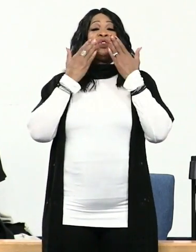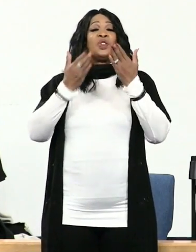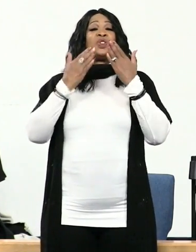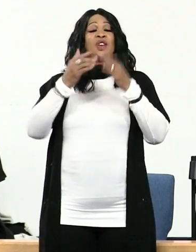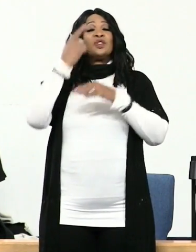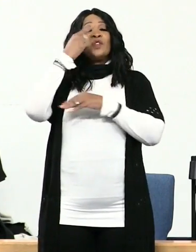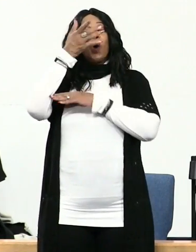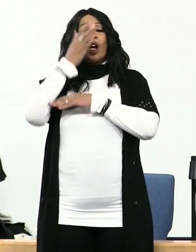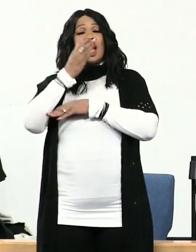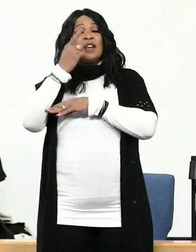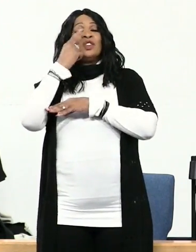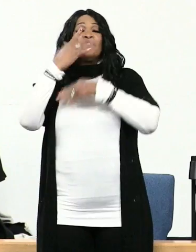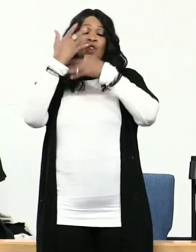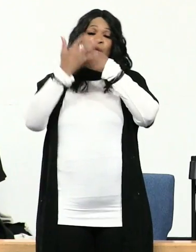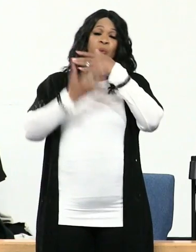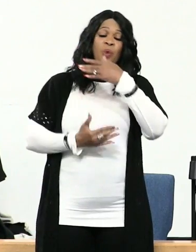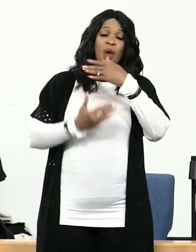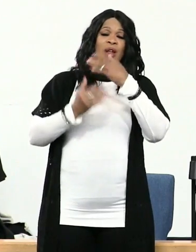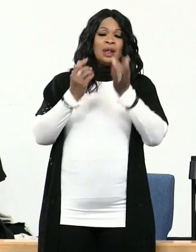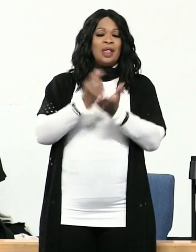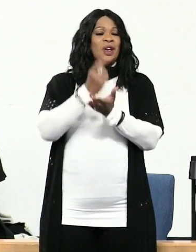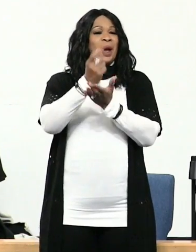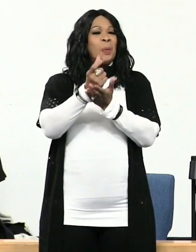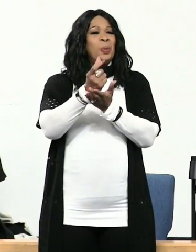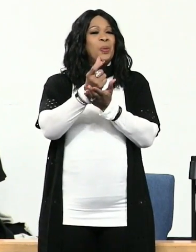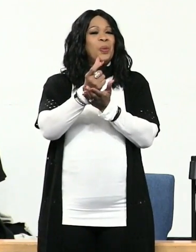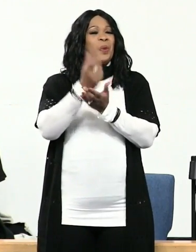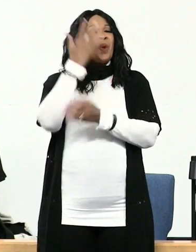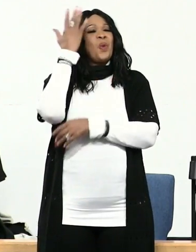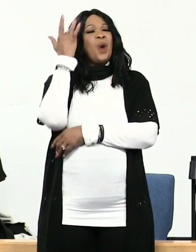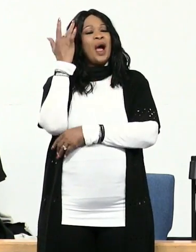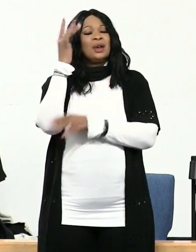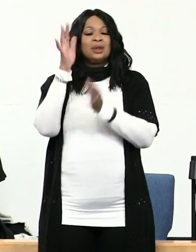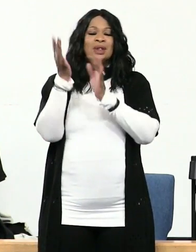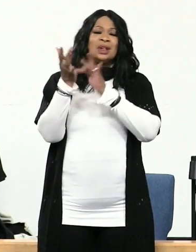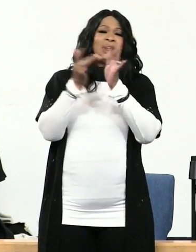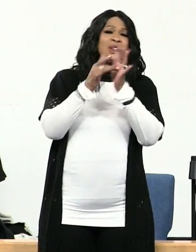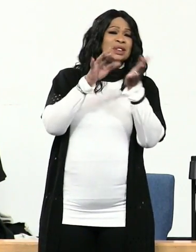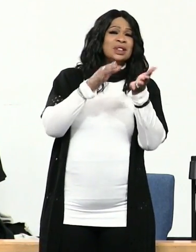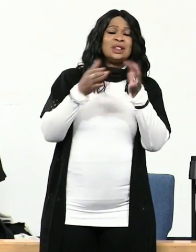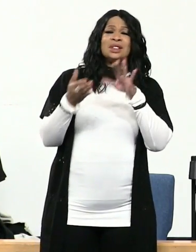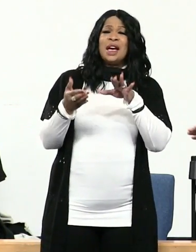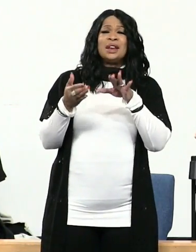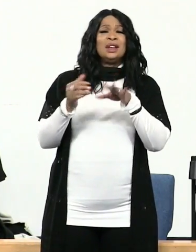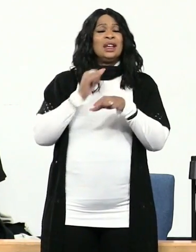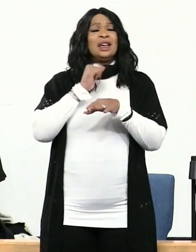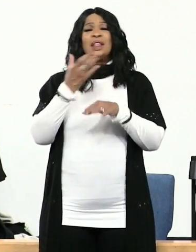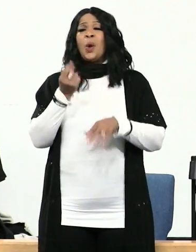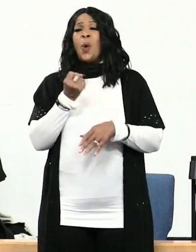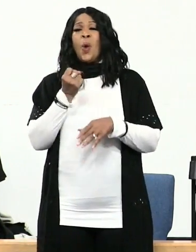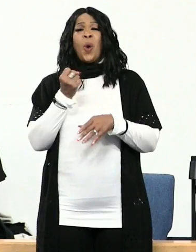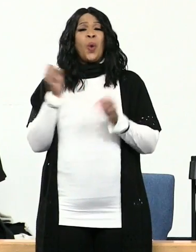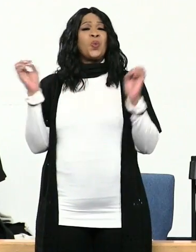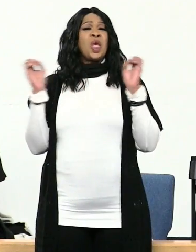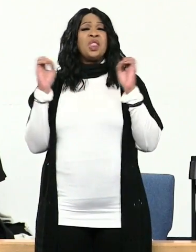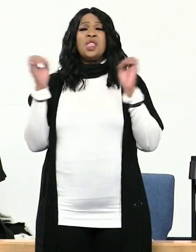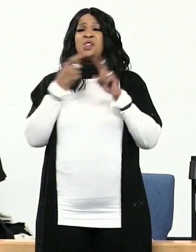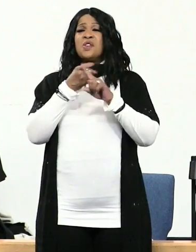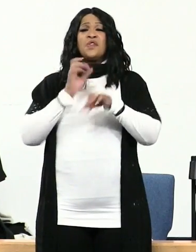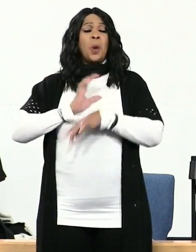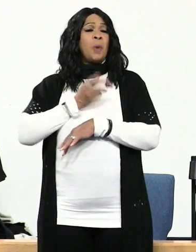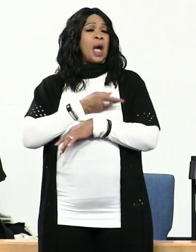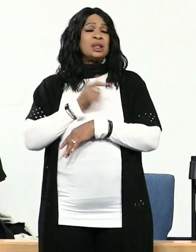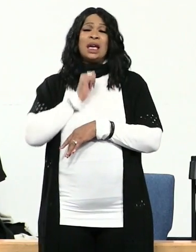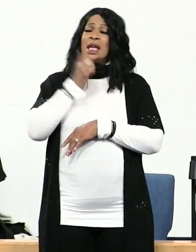for the bread and the cup because Jesus, God's Son, didn't hold anything back from us. He